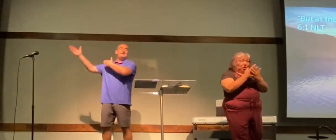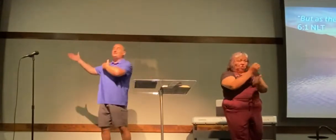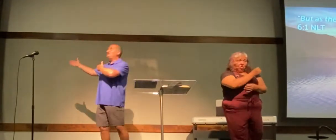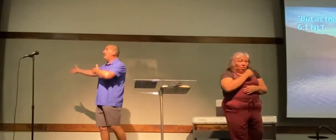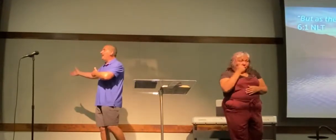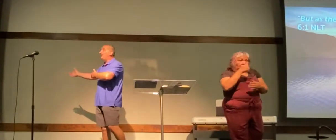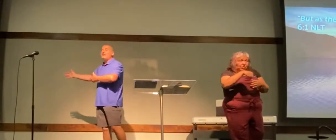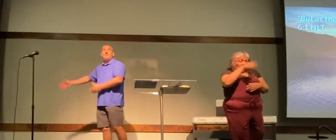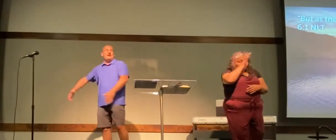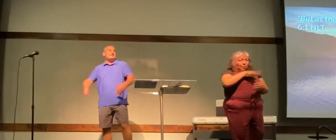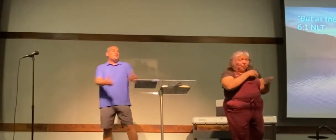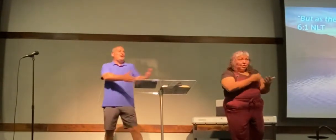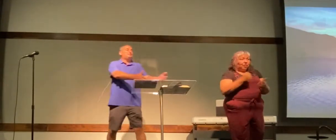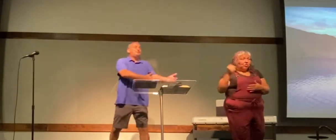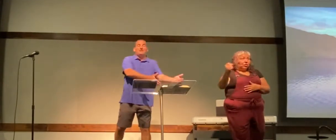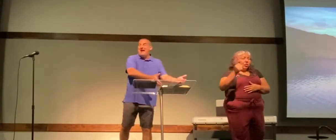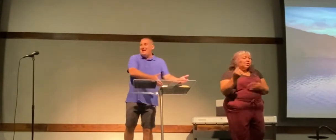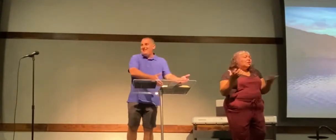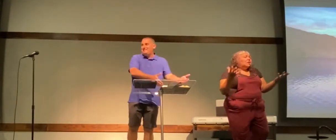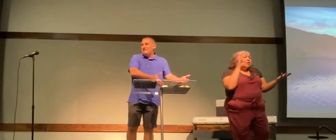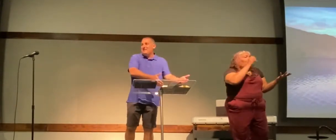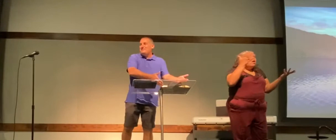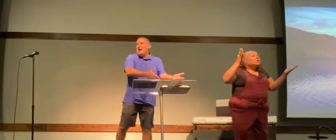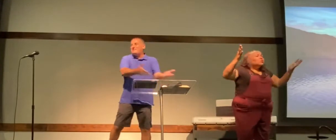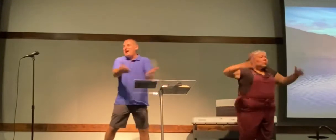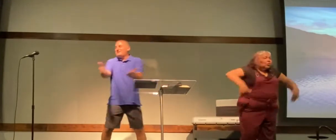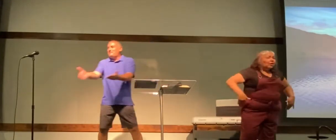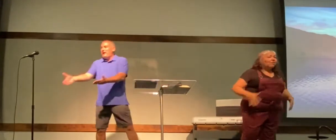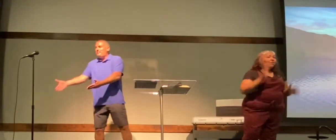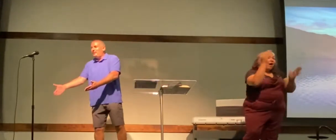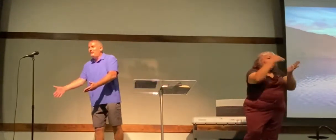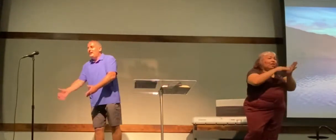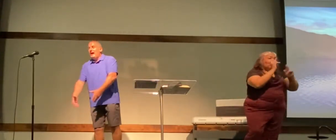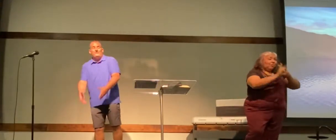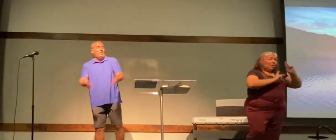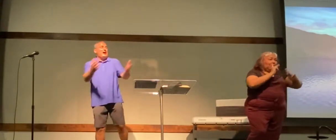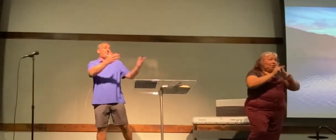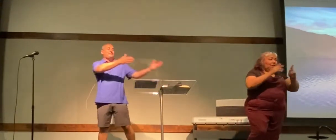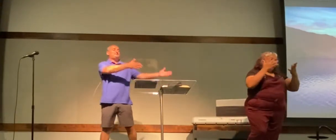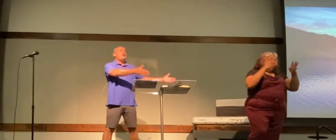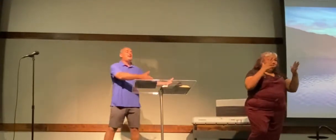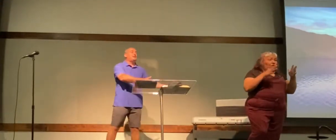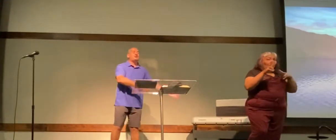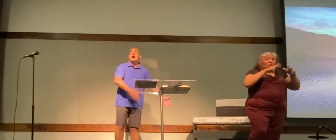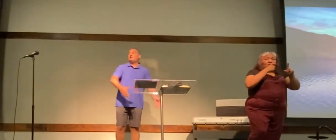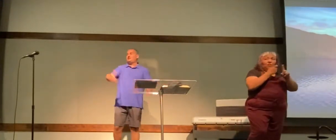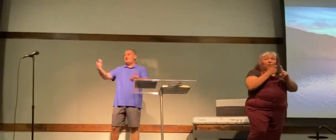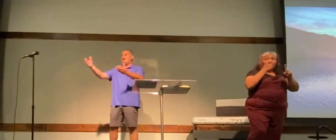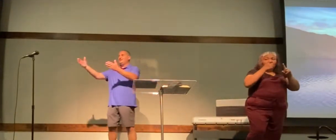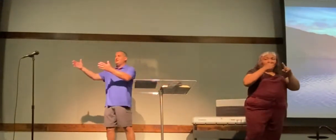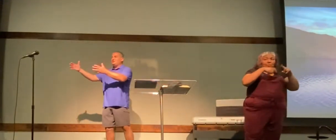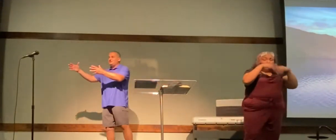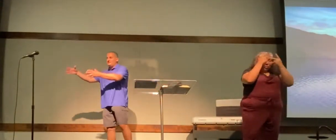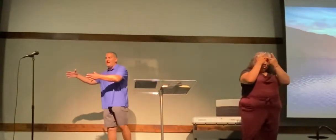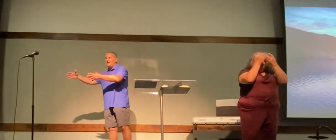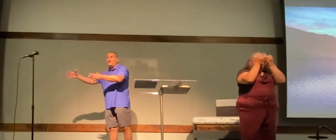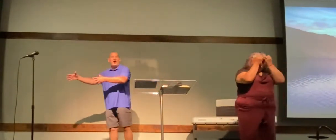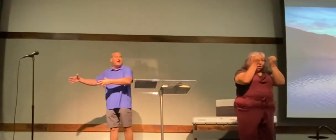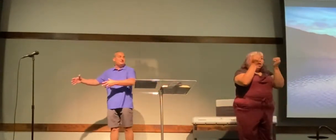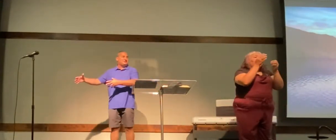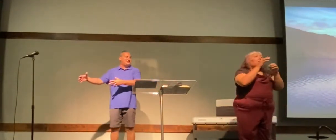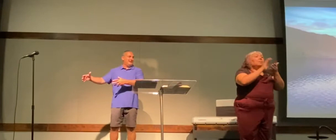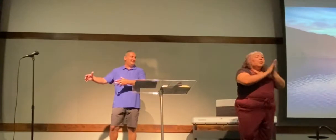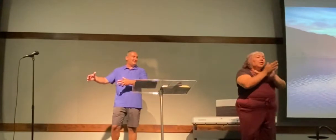them into jail. But guess what? It's too late. 5,000 people have walked from a state of unconsciousness to a state